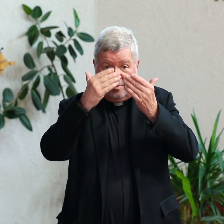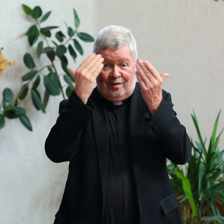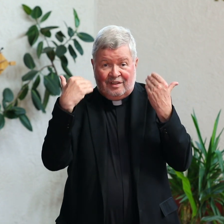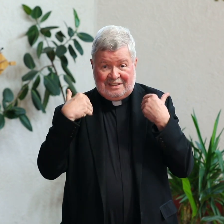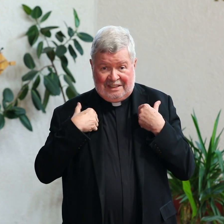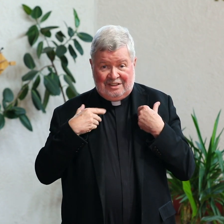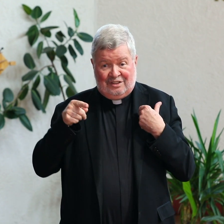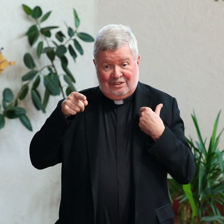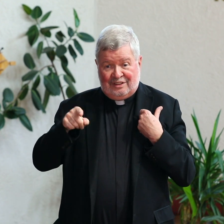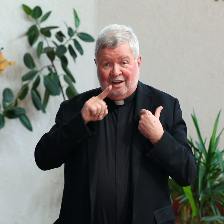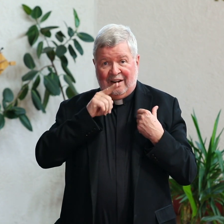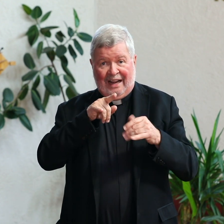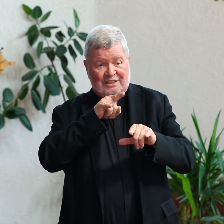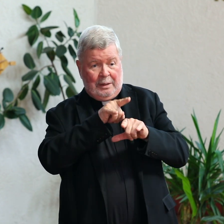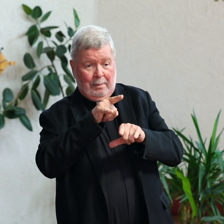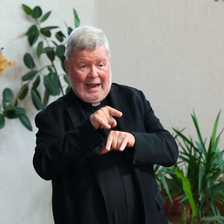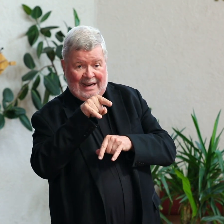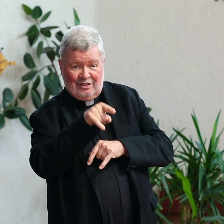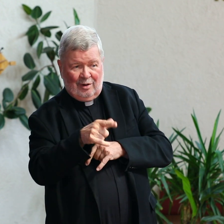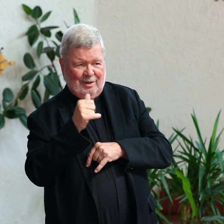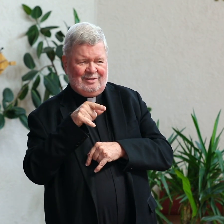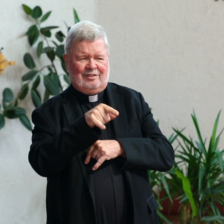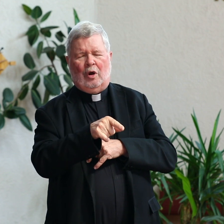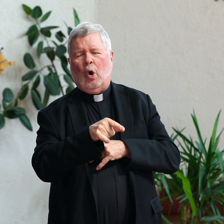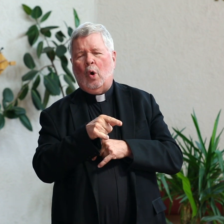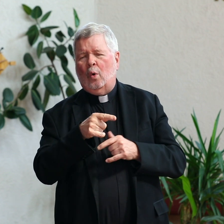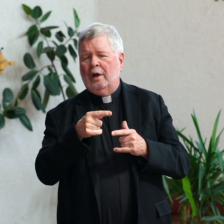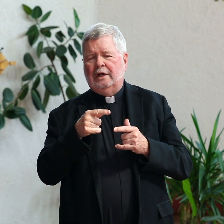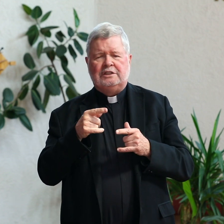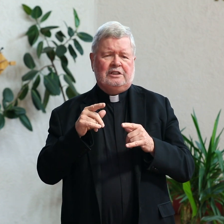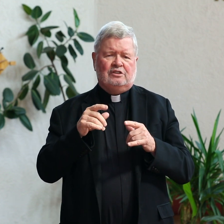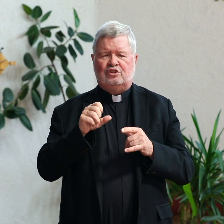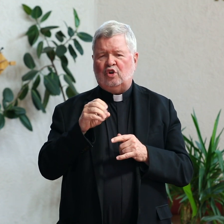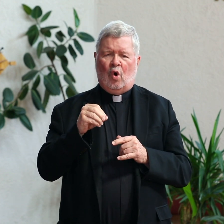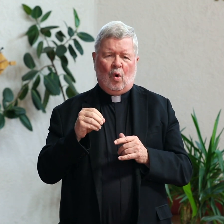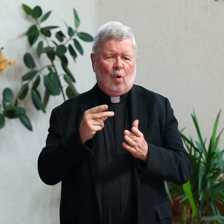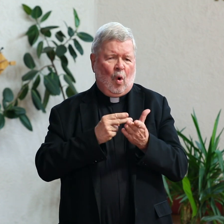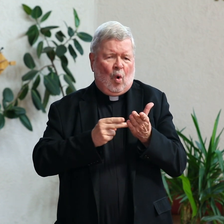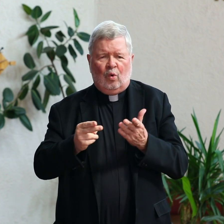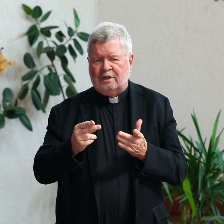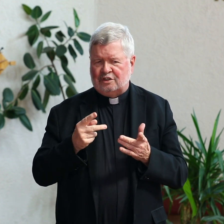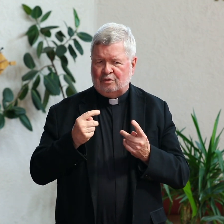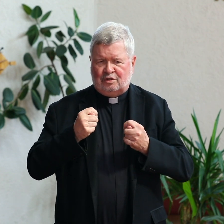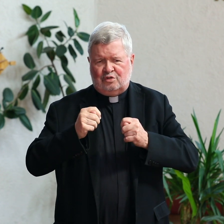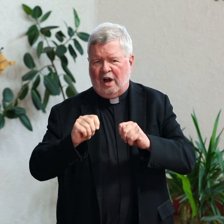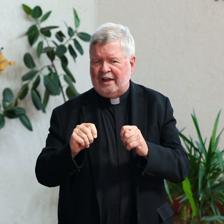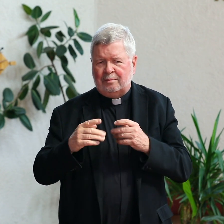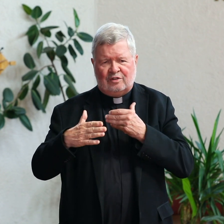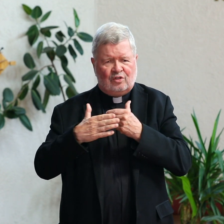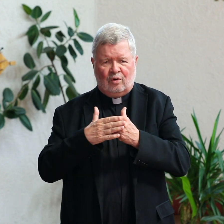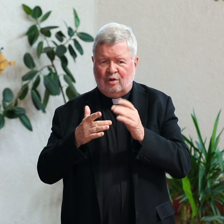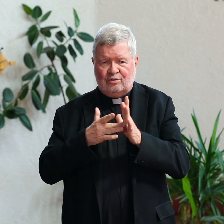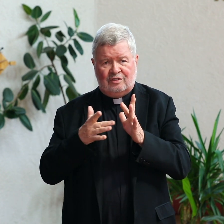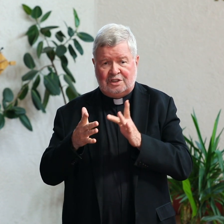of the sisters there actually mocked her because they said, oh, she's so holy, so she's trying to be so close to